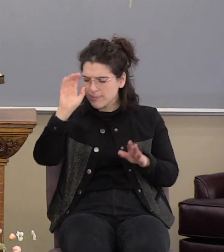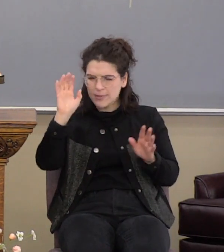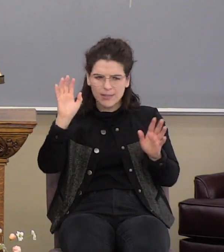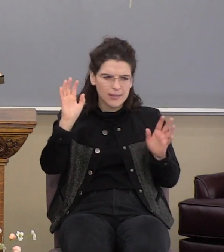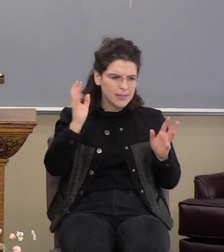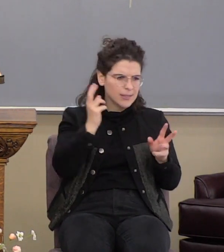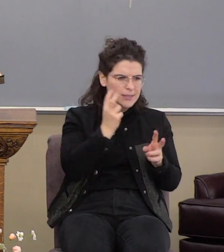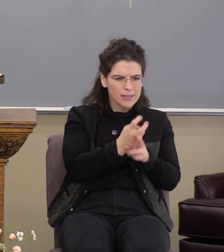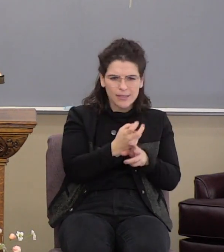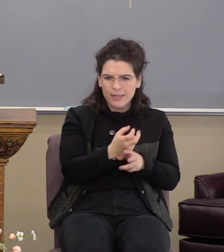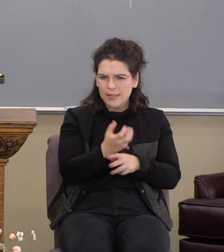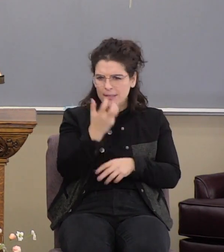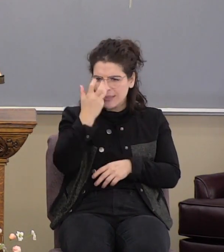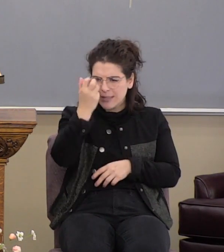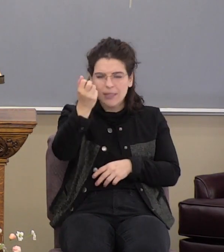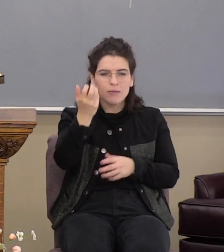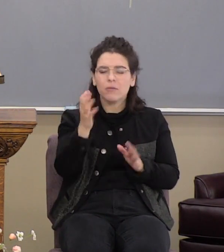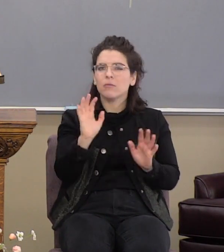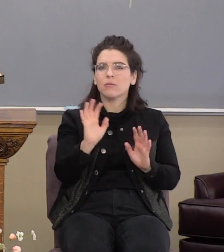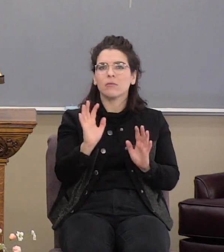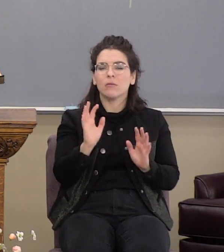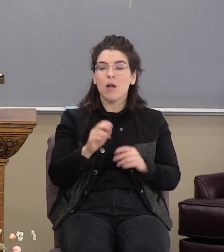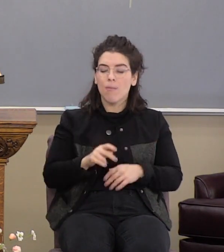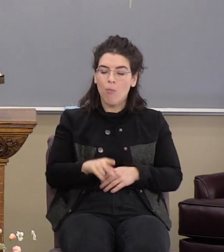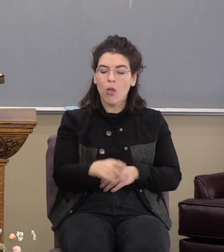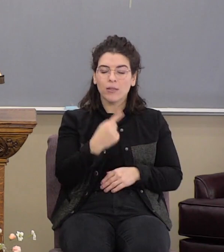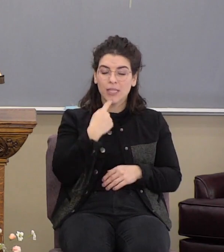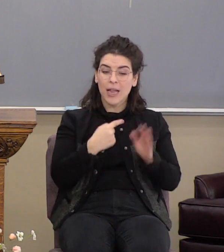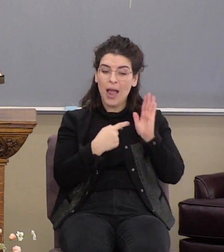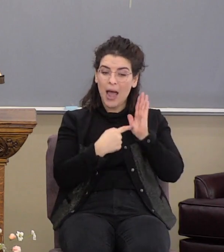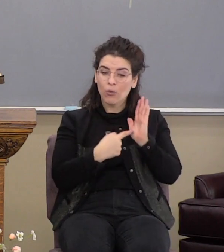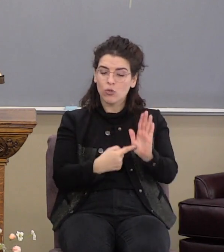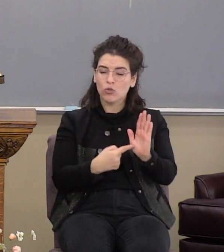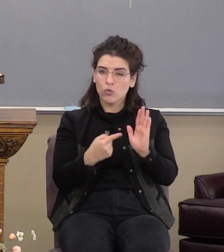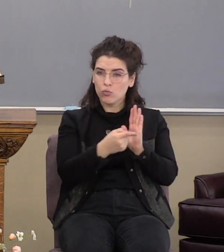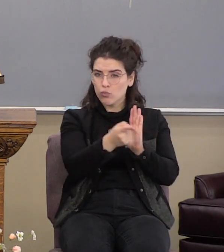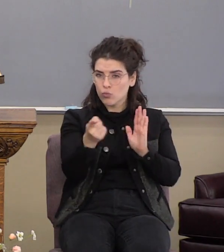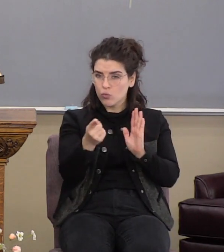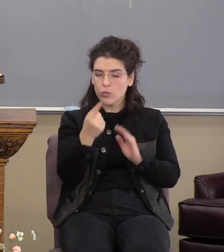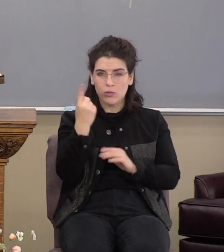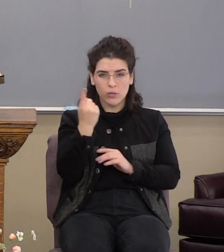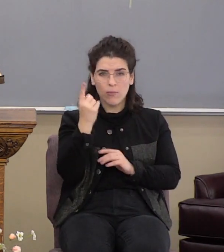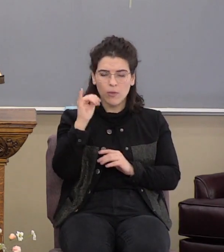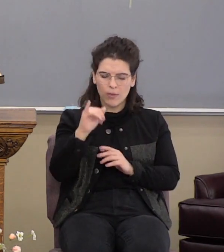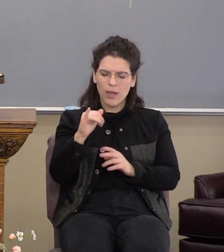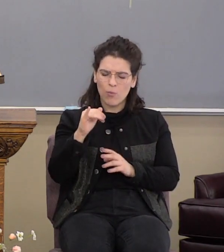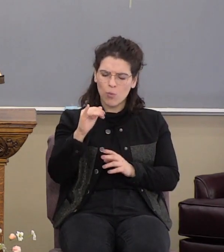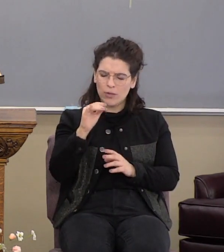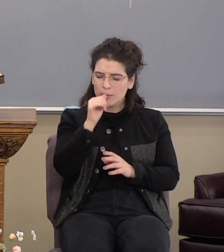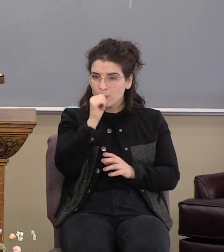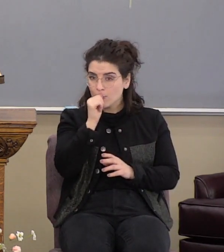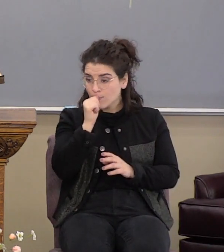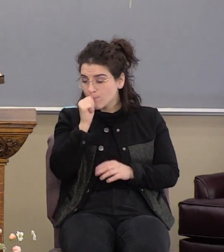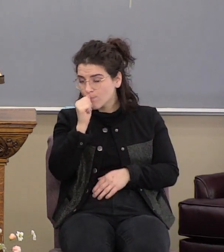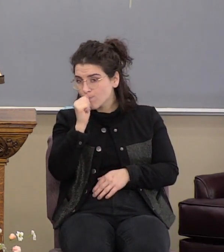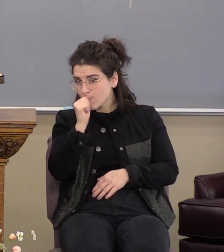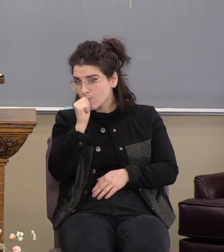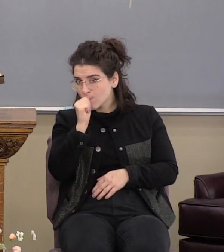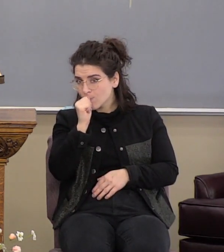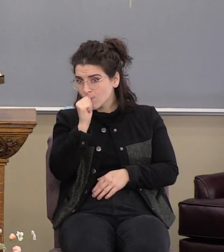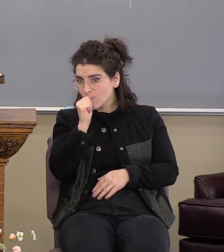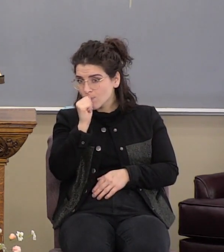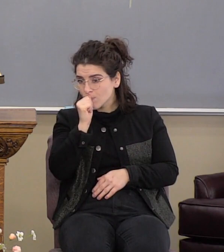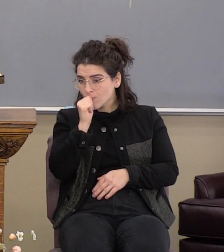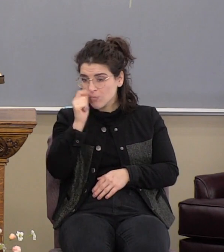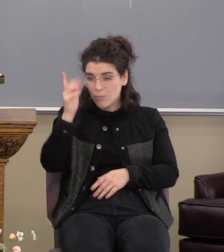It's just hard to grasp. He's saying, I'm going to show you something that was secret, never